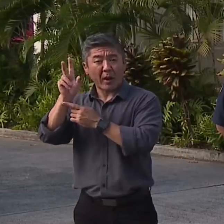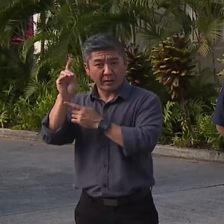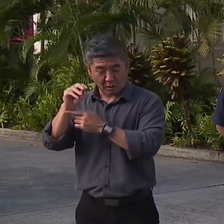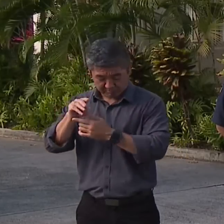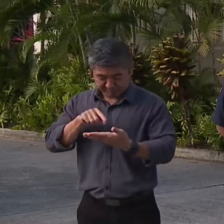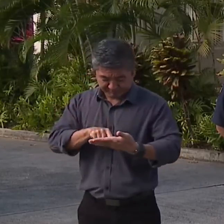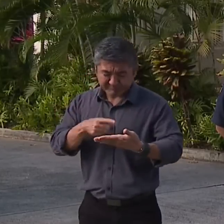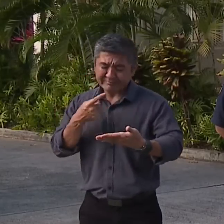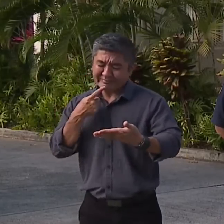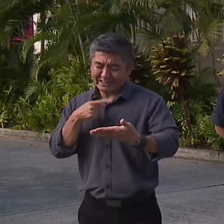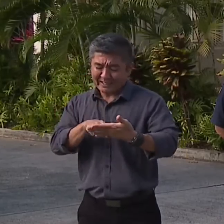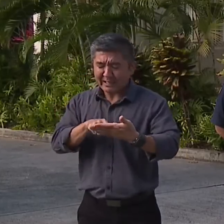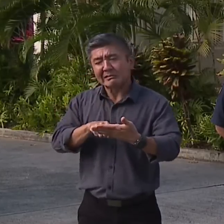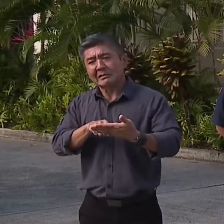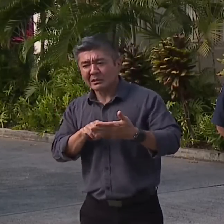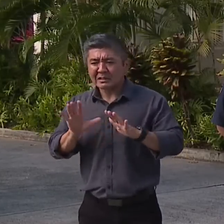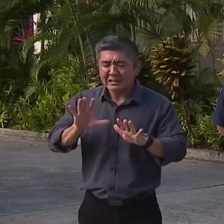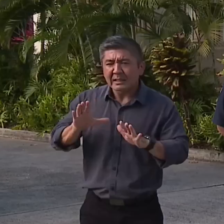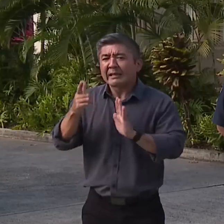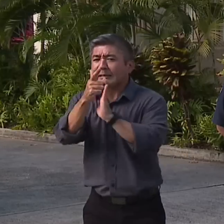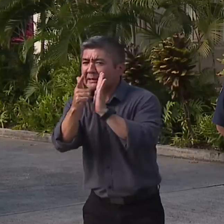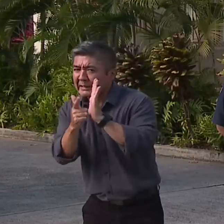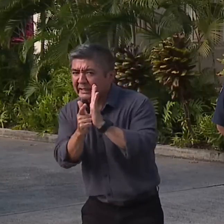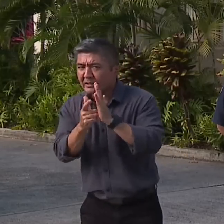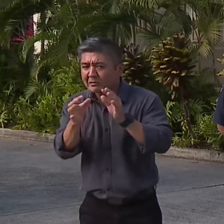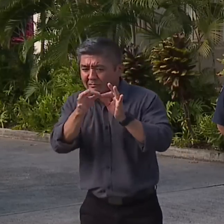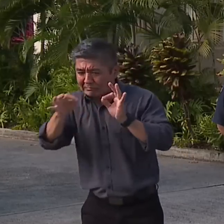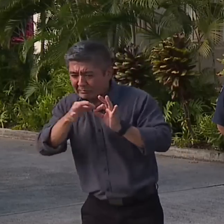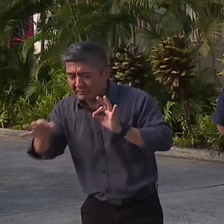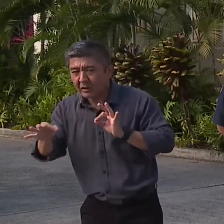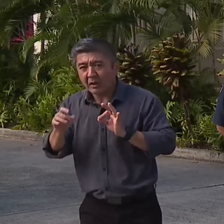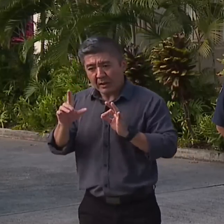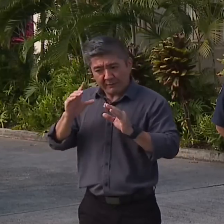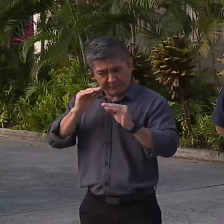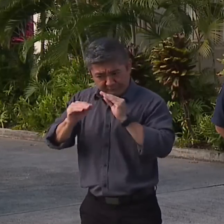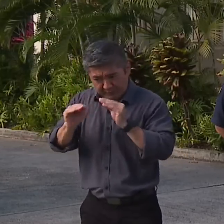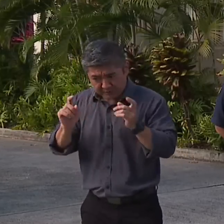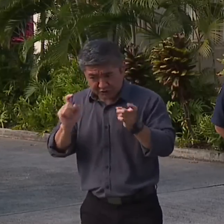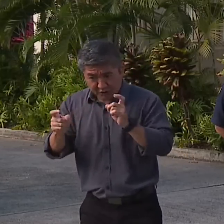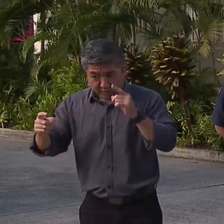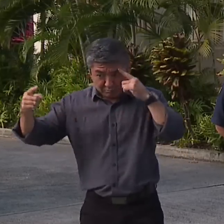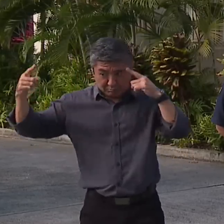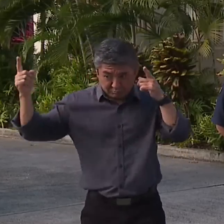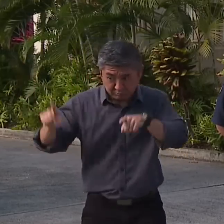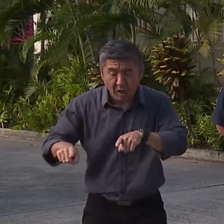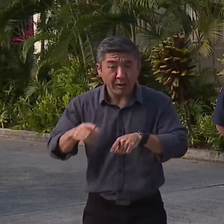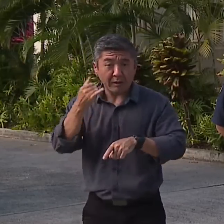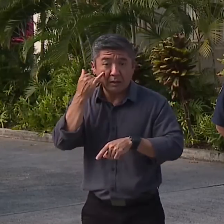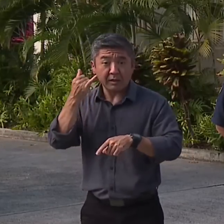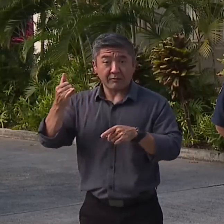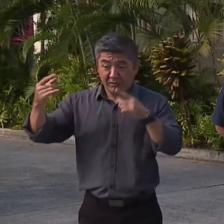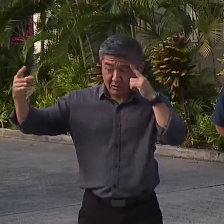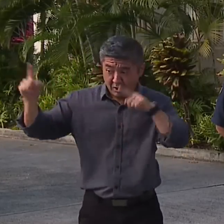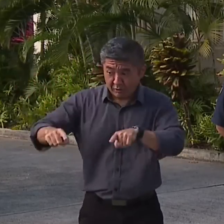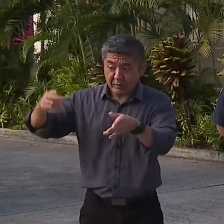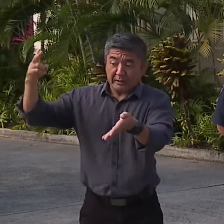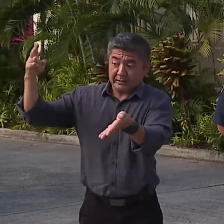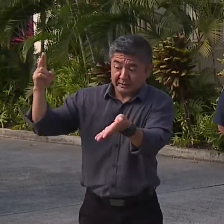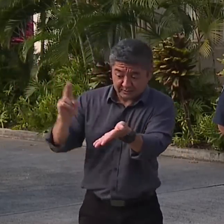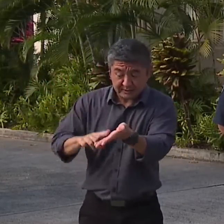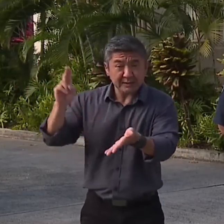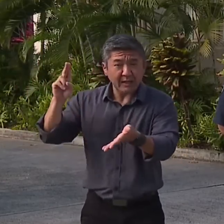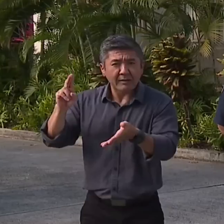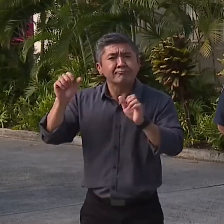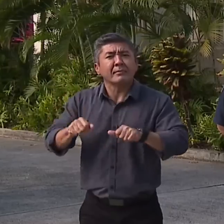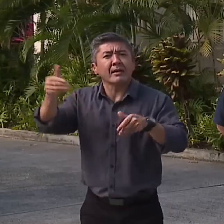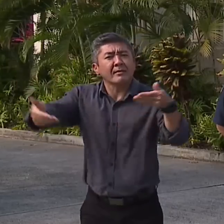technical legal details and that I think have been worked out. When this agreement is signed, we'll be able to hire